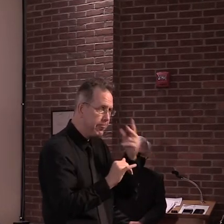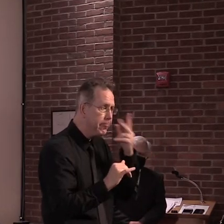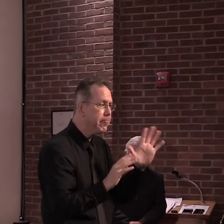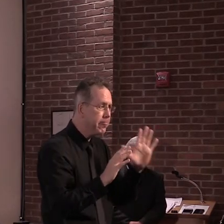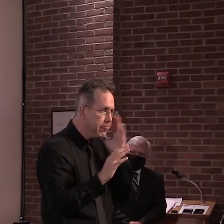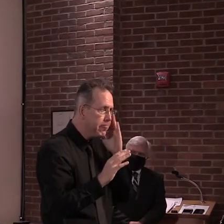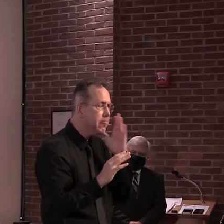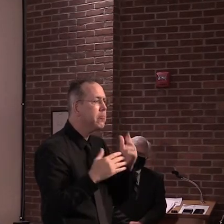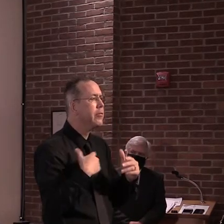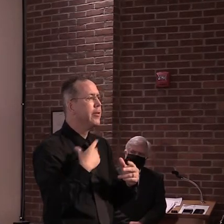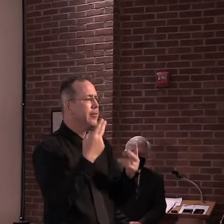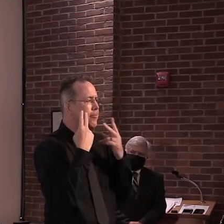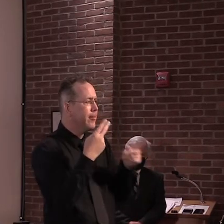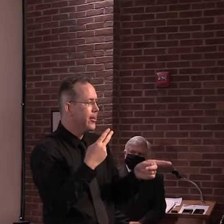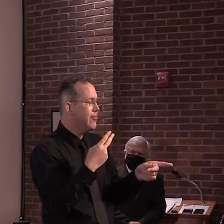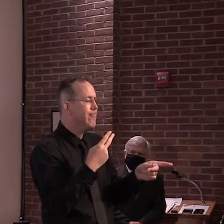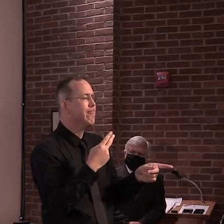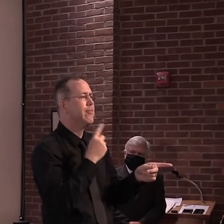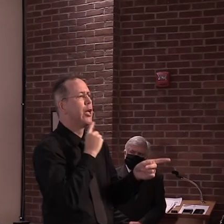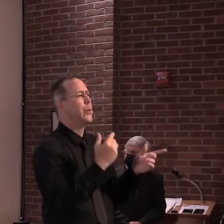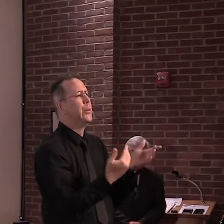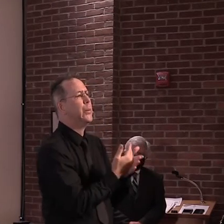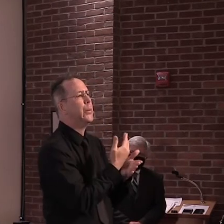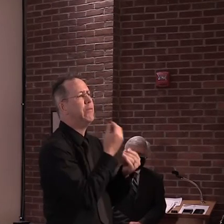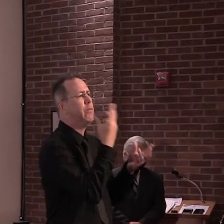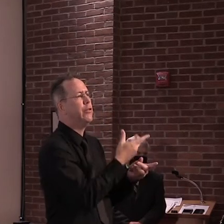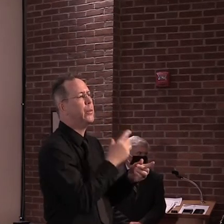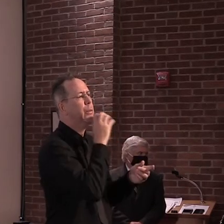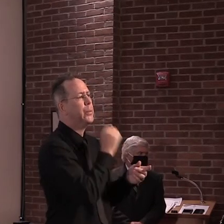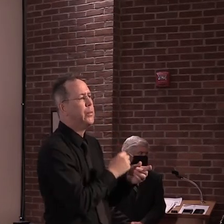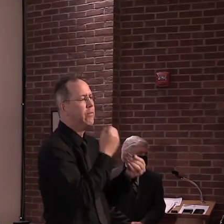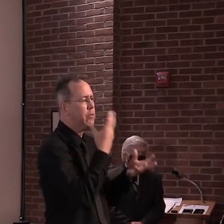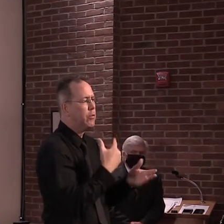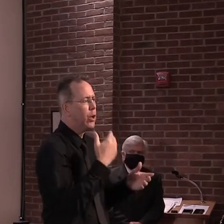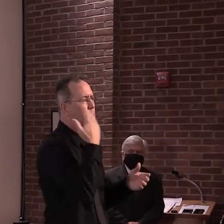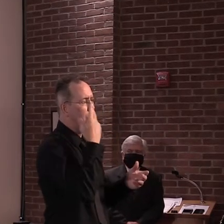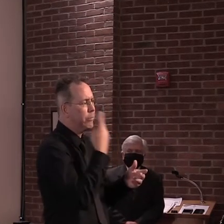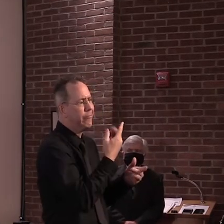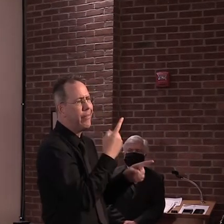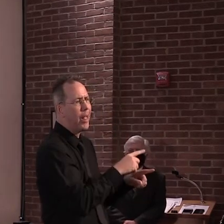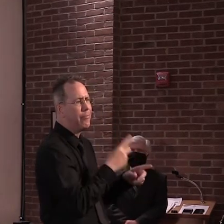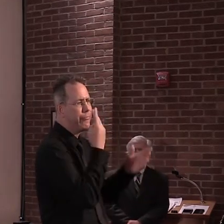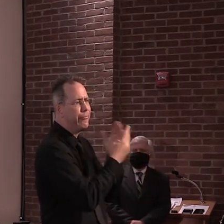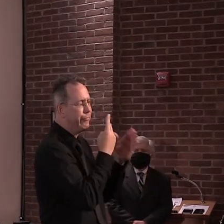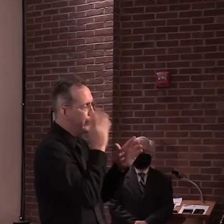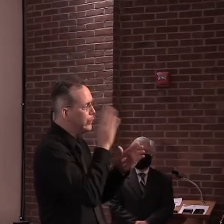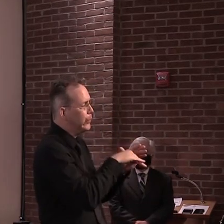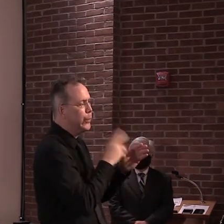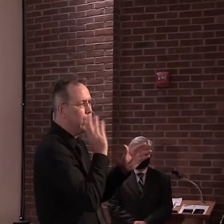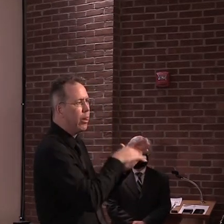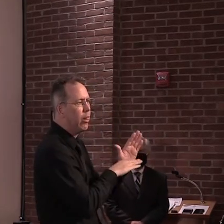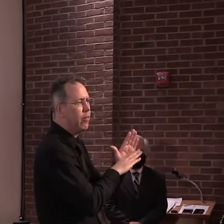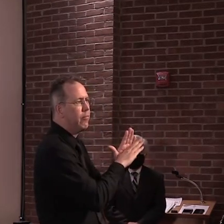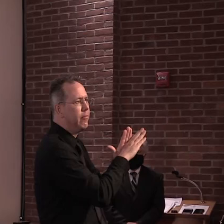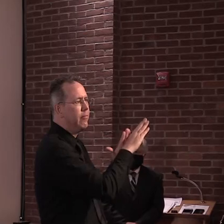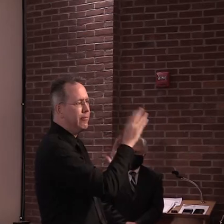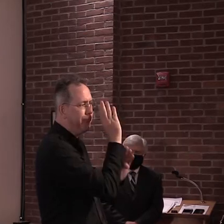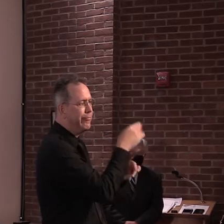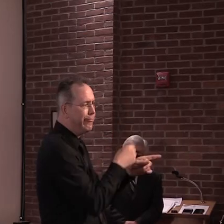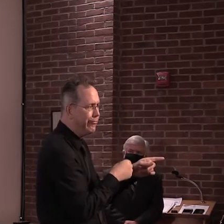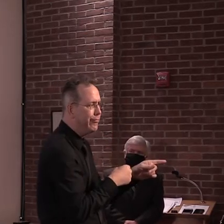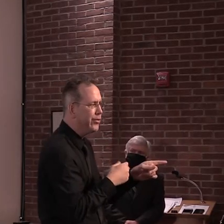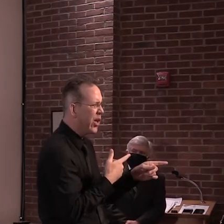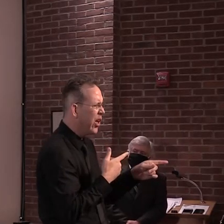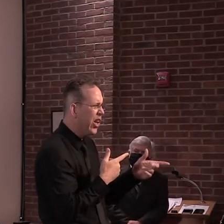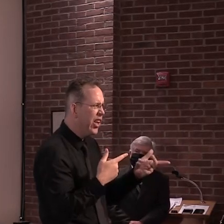a continuation of their original experience with the virus. Some are being criticized for reopening too